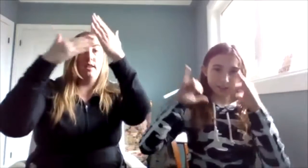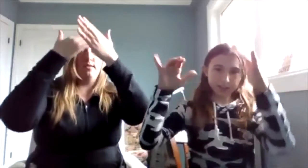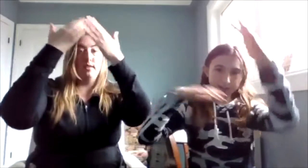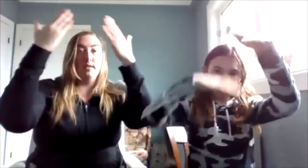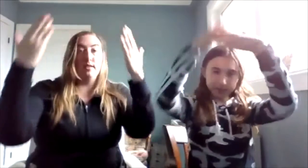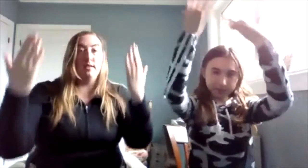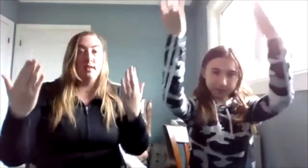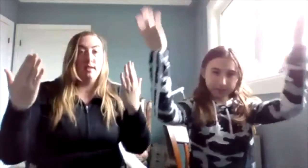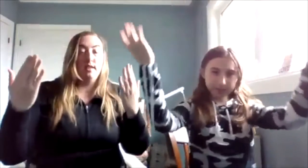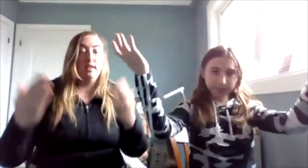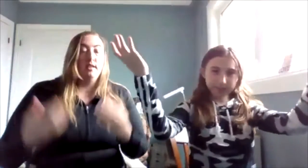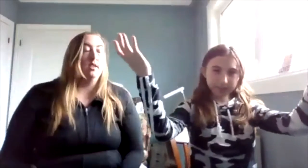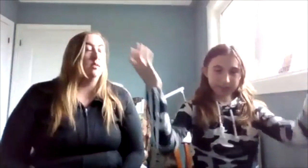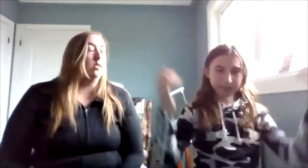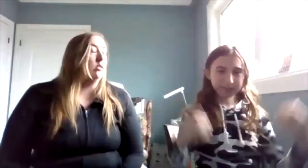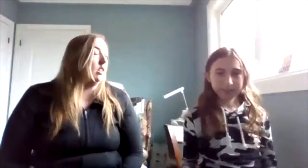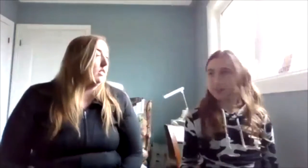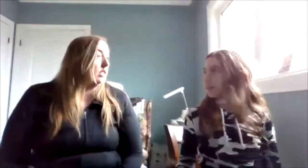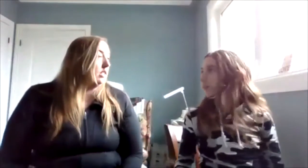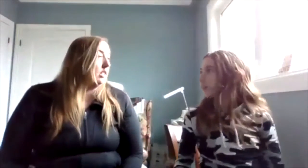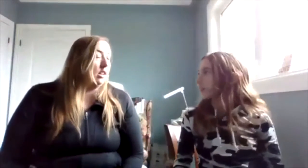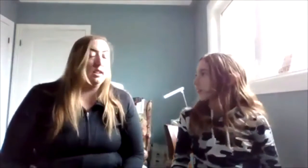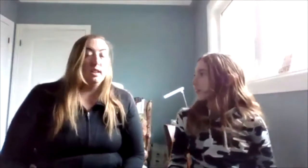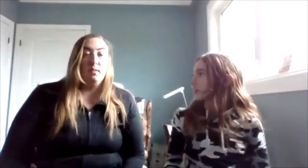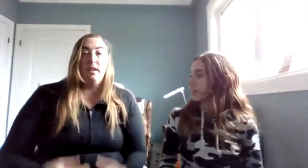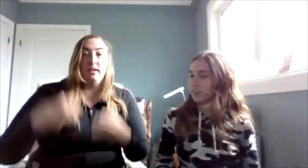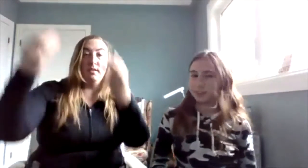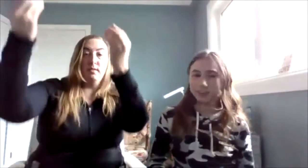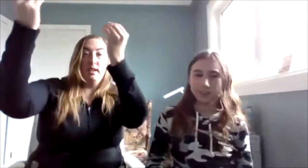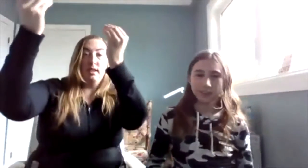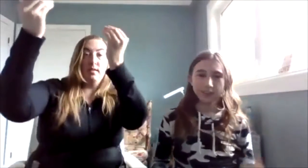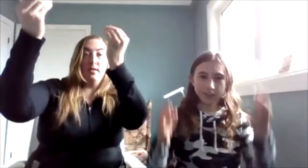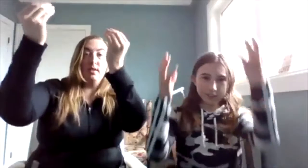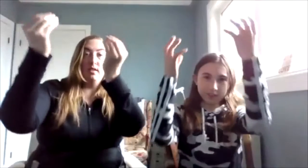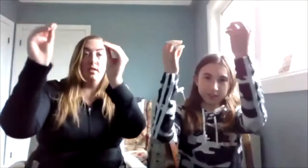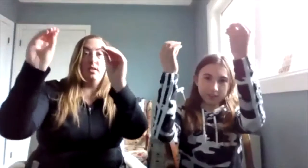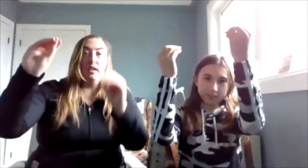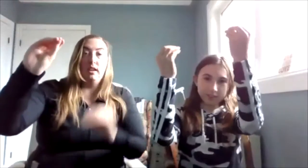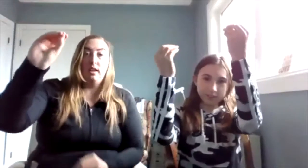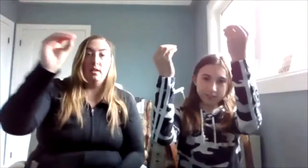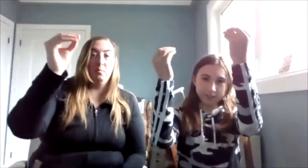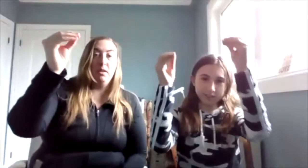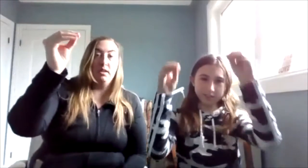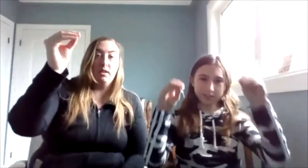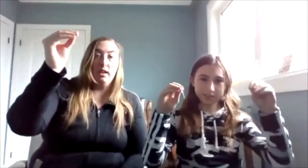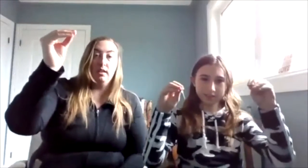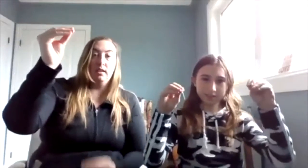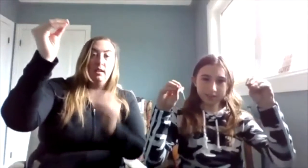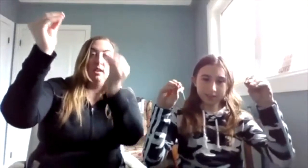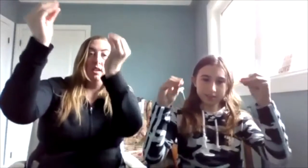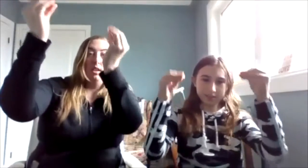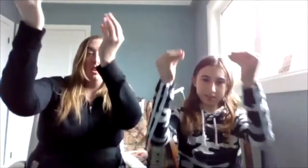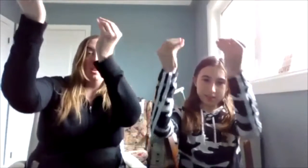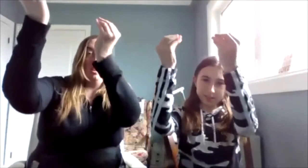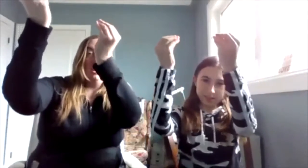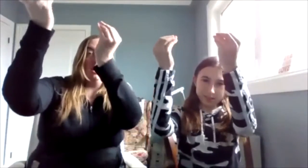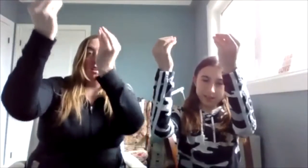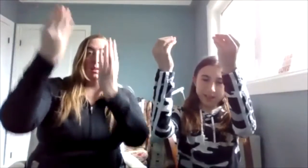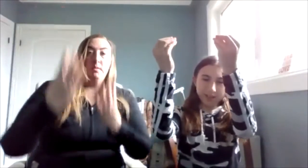heaven. So now we'll do give us this day our daily bread. So give, so you're doing like a pinched hand. And then it comes down